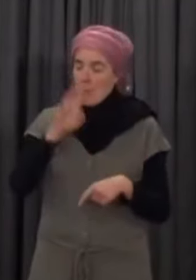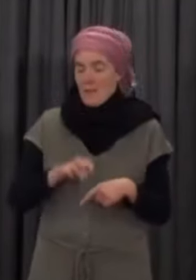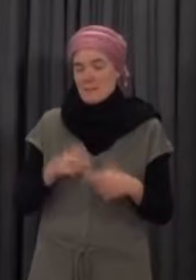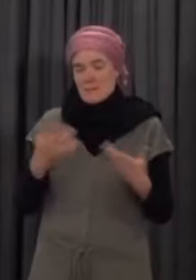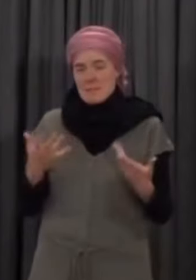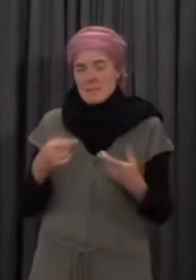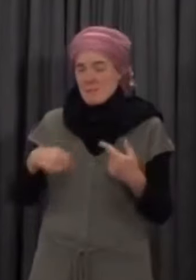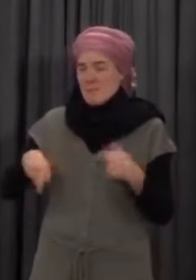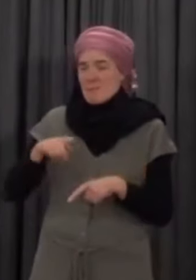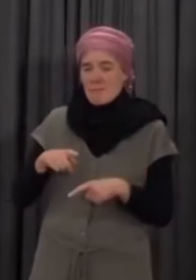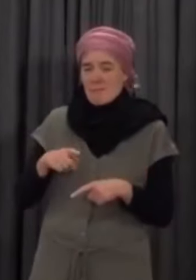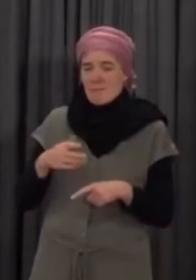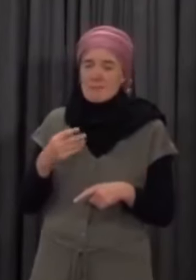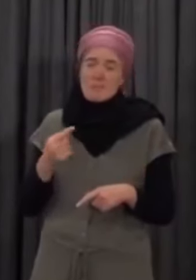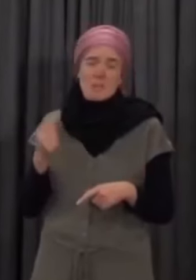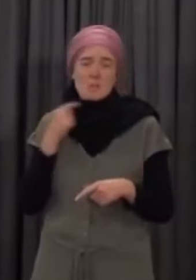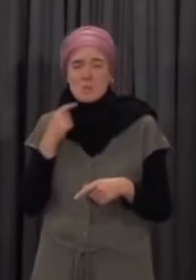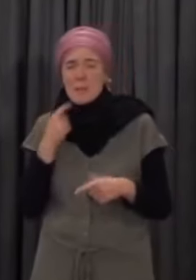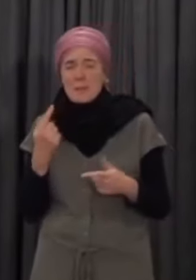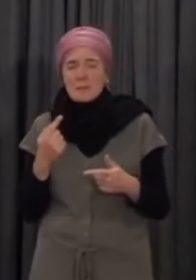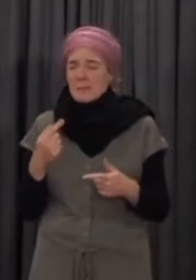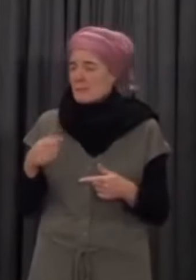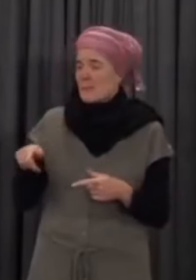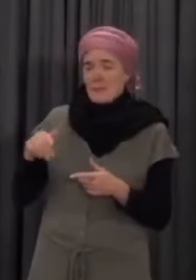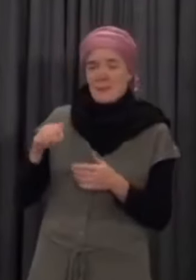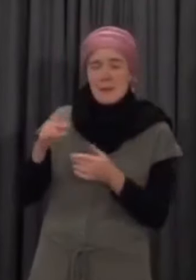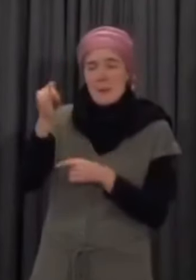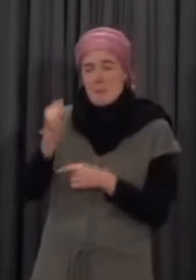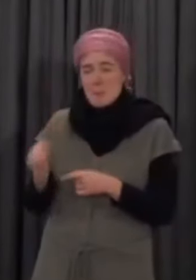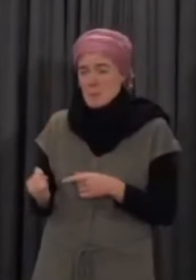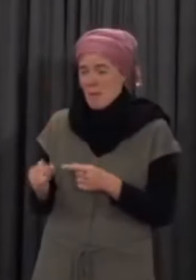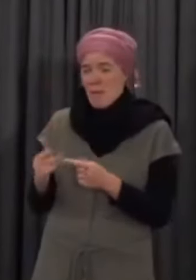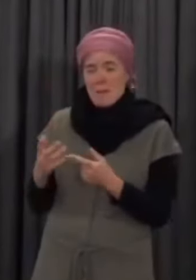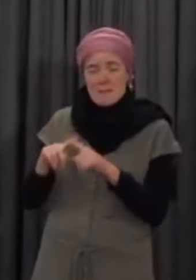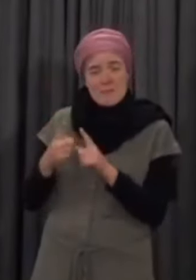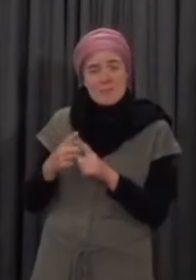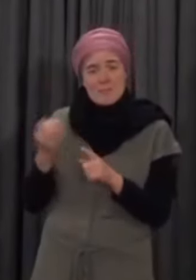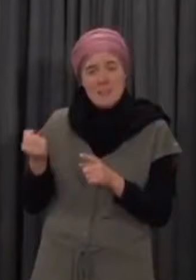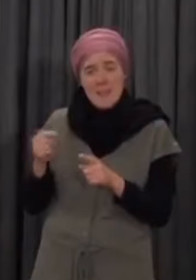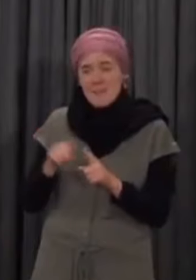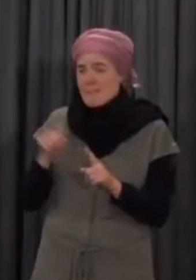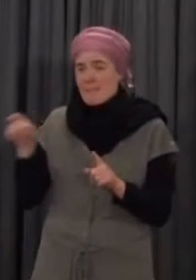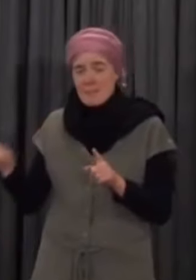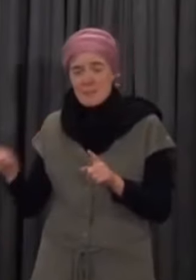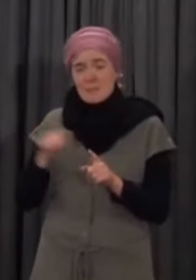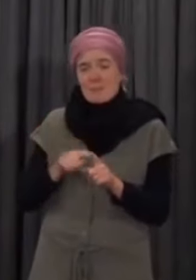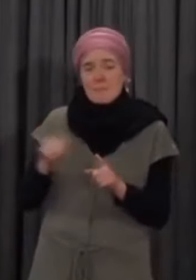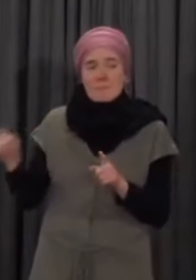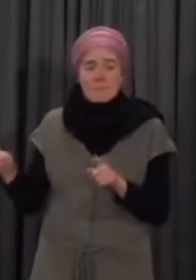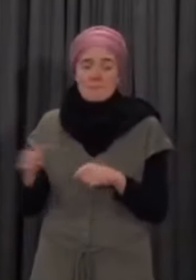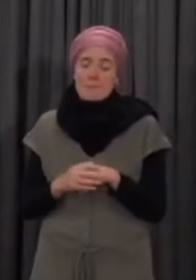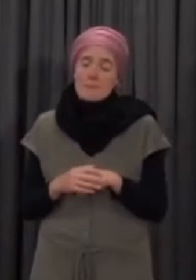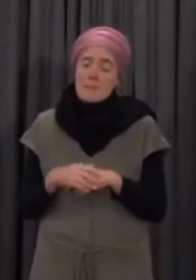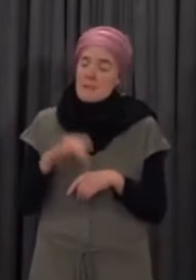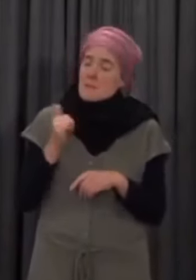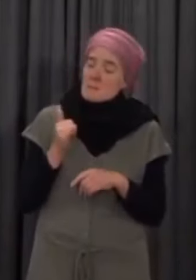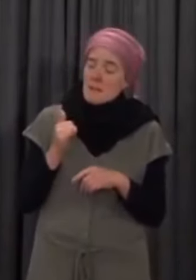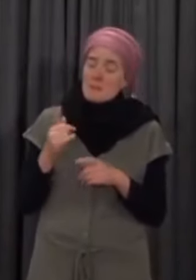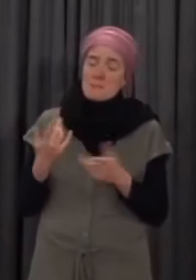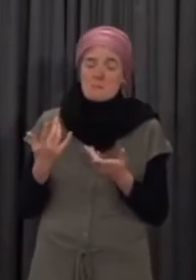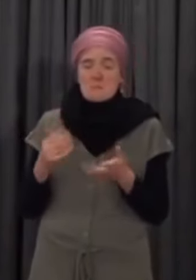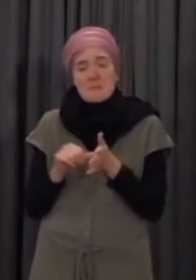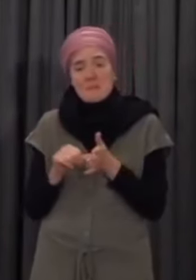border, we have differences on either side of it. There are some particular challenges in getting those messages over in